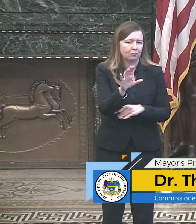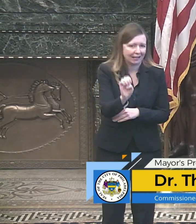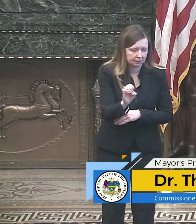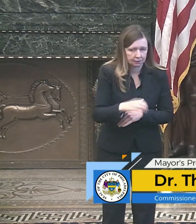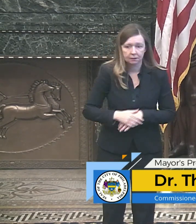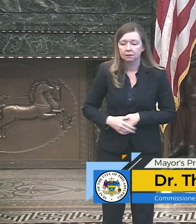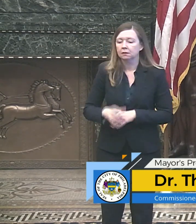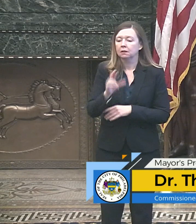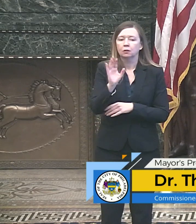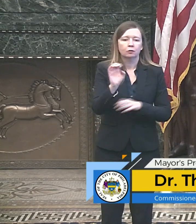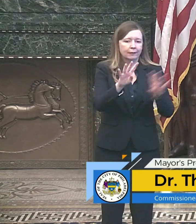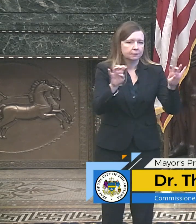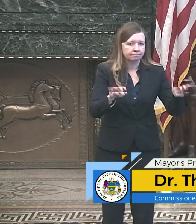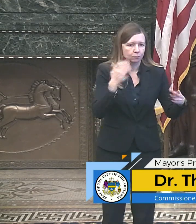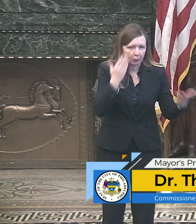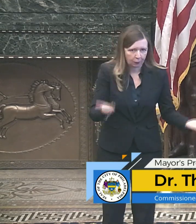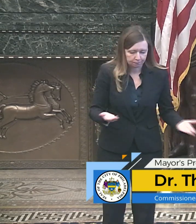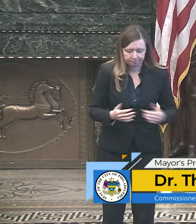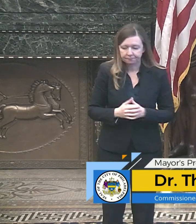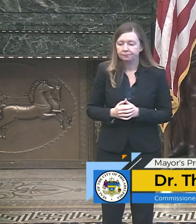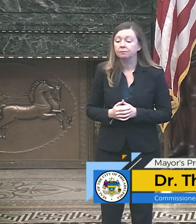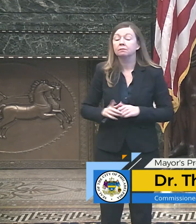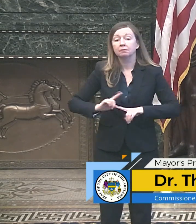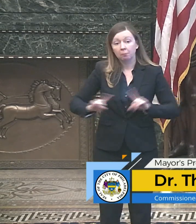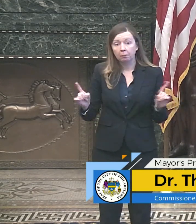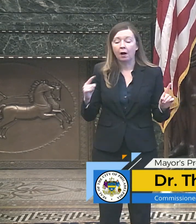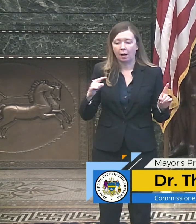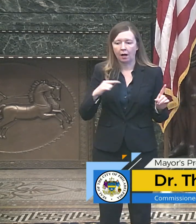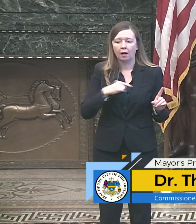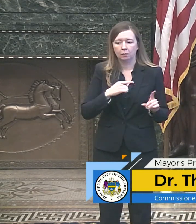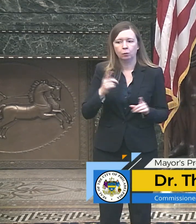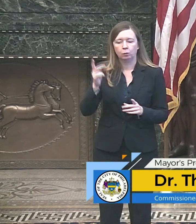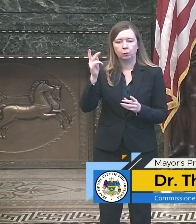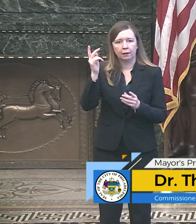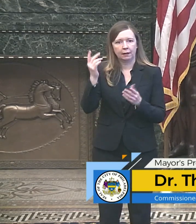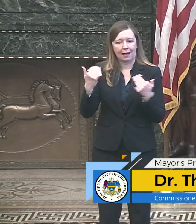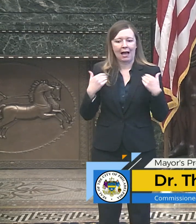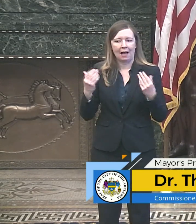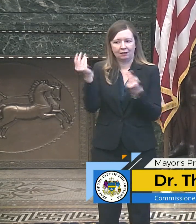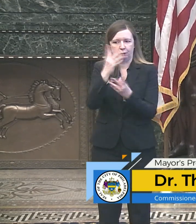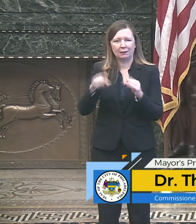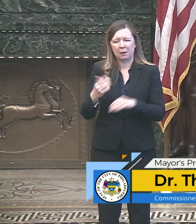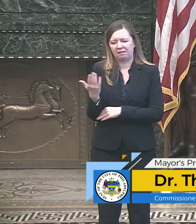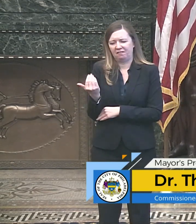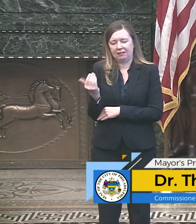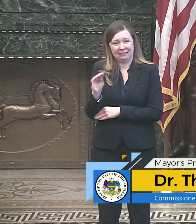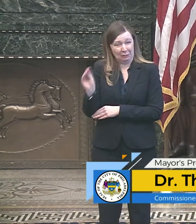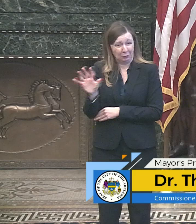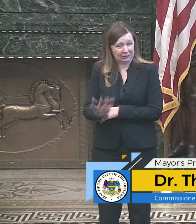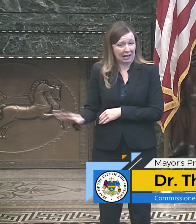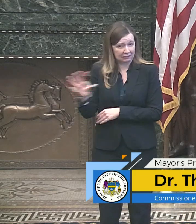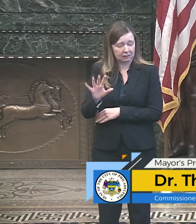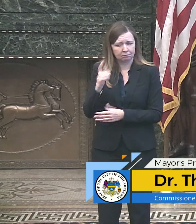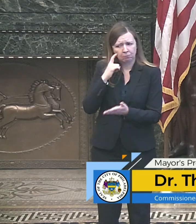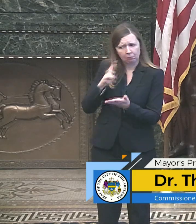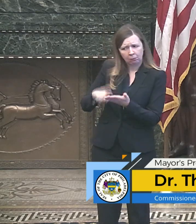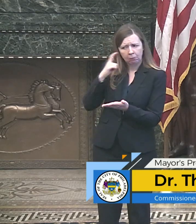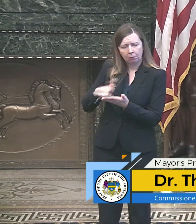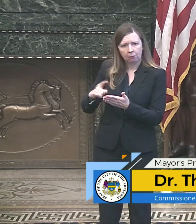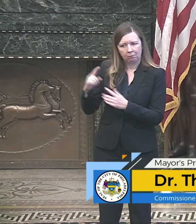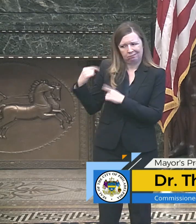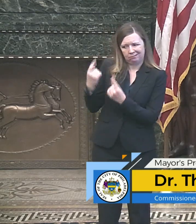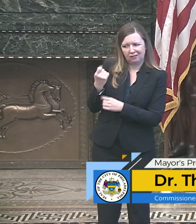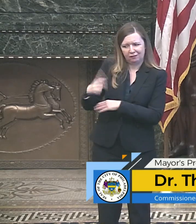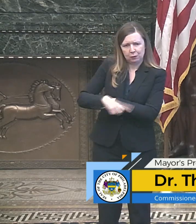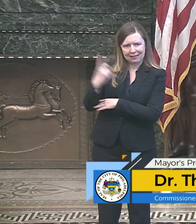don't know the race of the people who have positive tests. However, we do have information on about 15%, and we have noticed in the past couple of